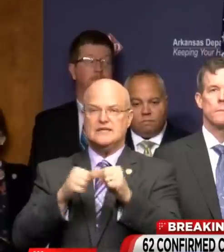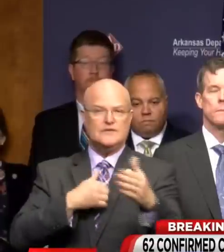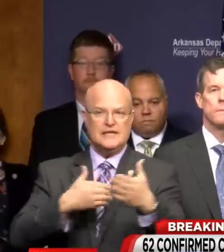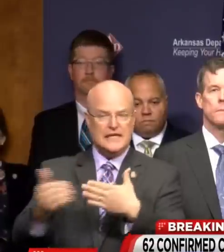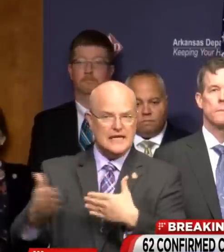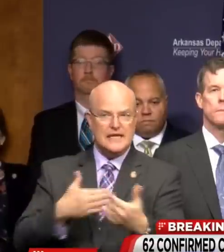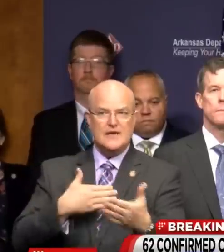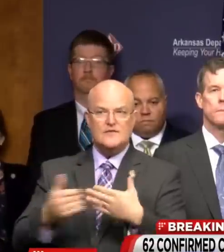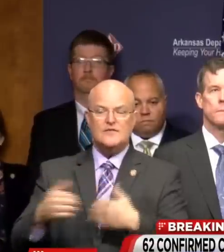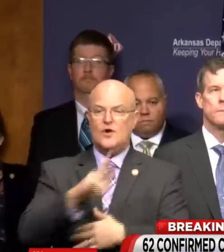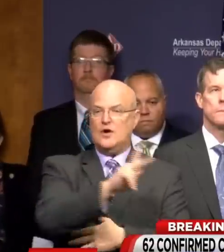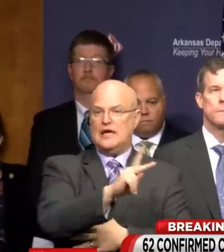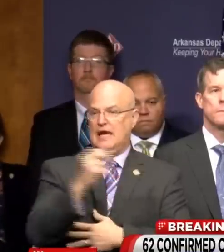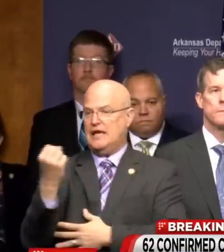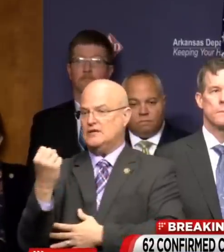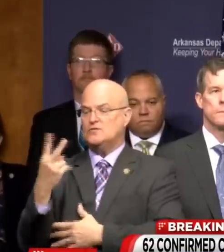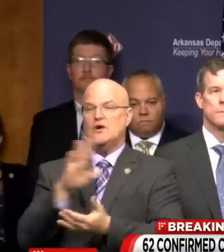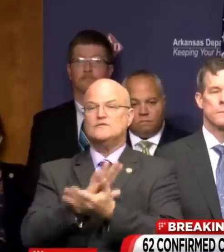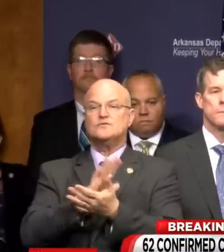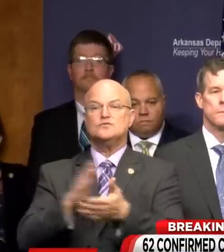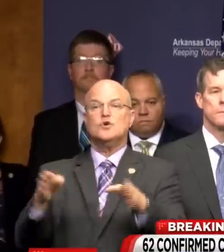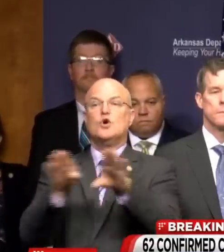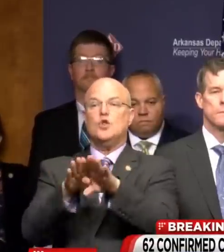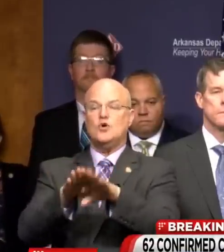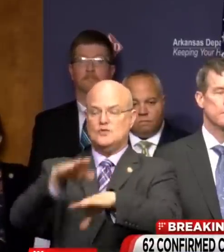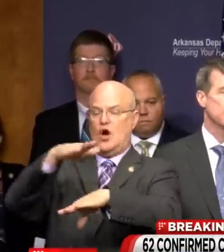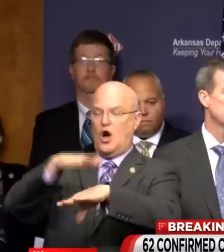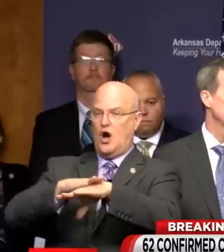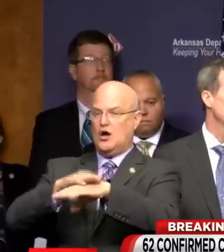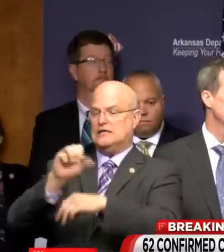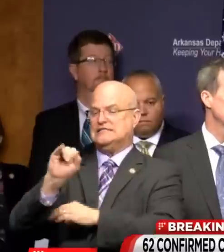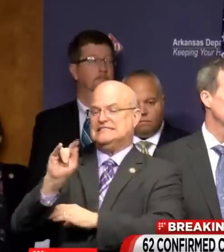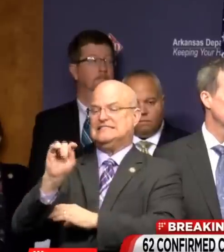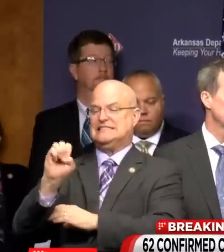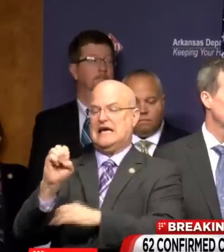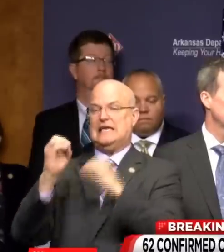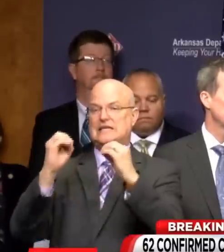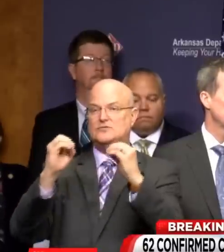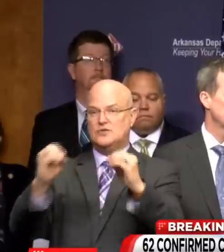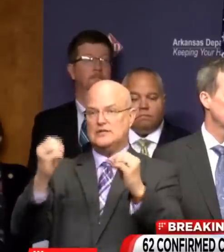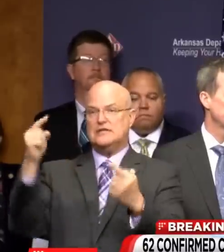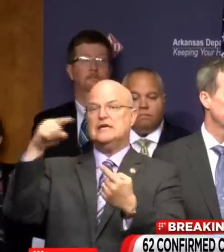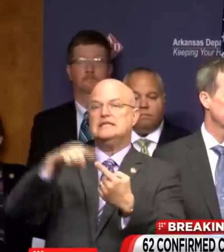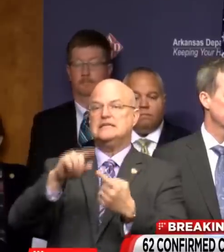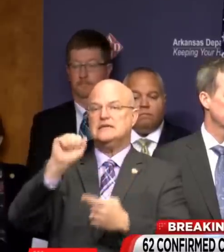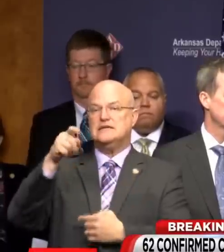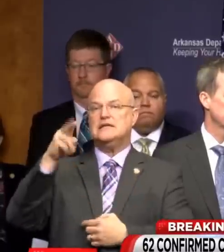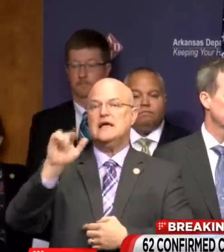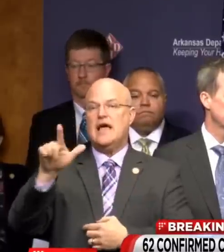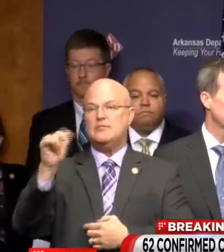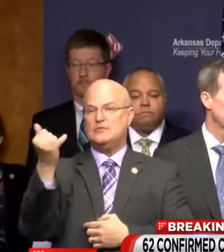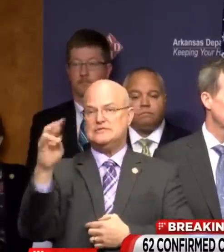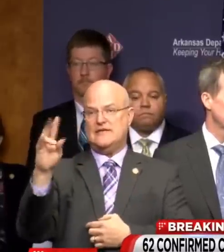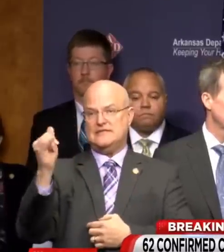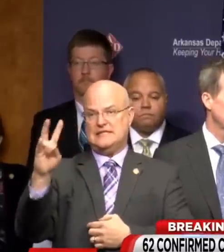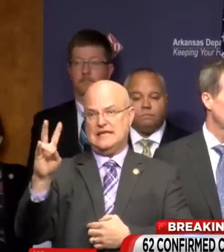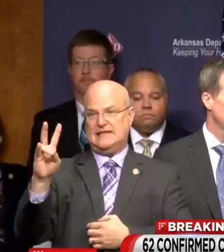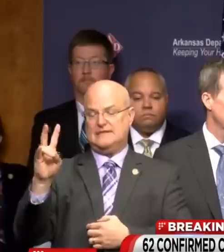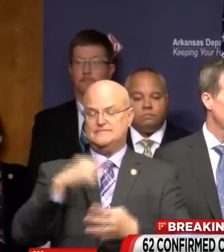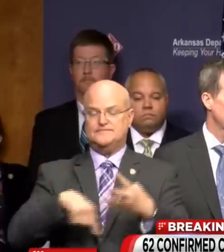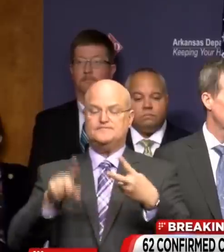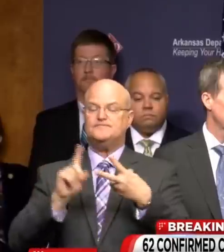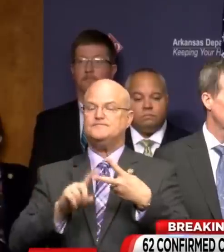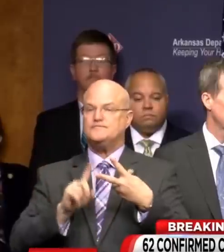even though K through 12 schools remain closed for on-site instruction for until April 17th.